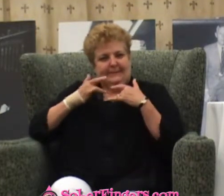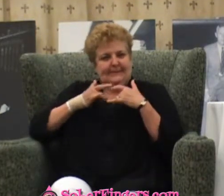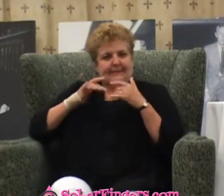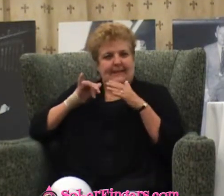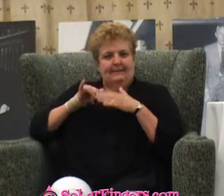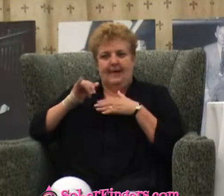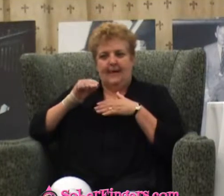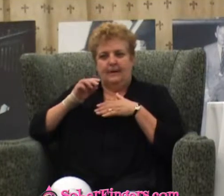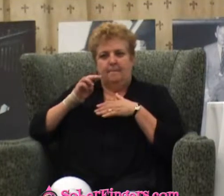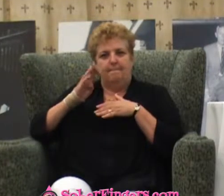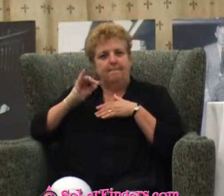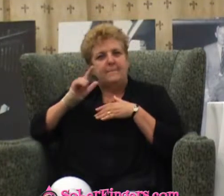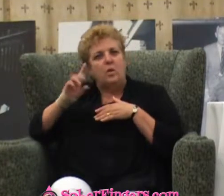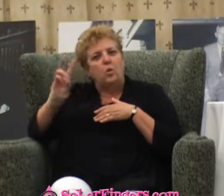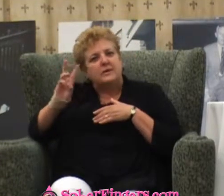what it is?